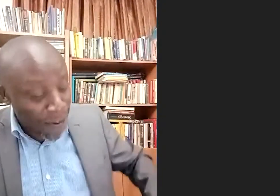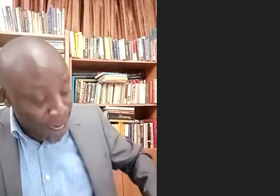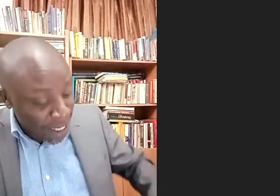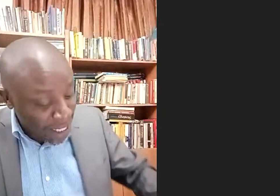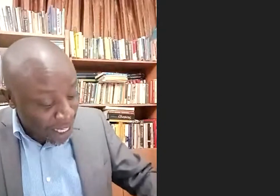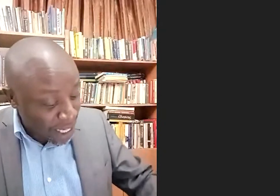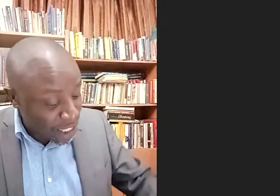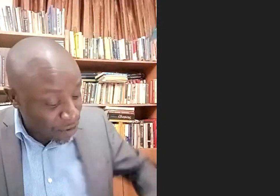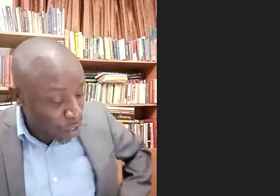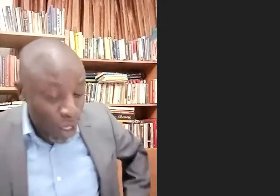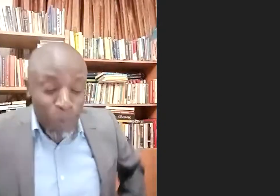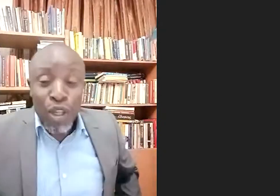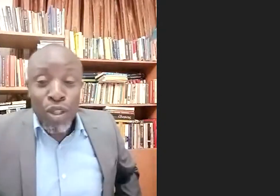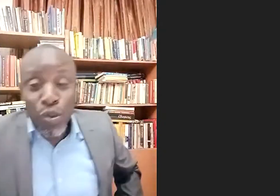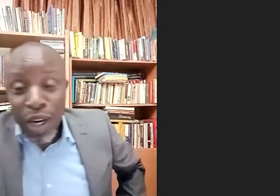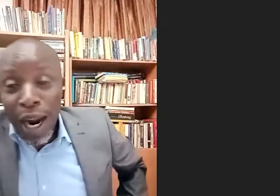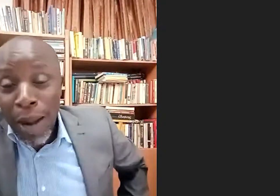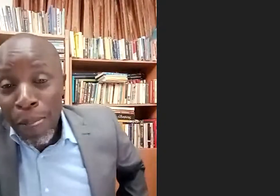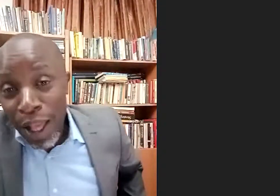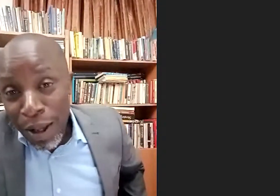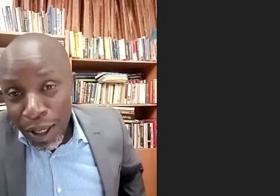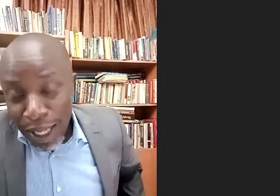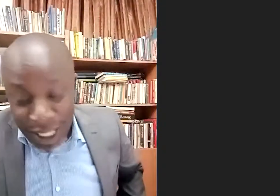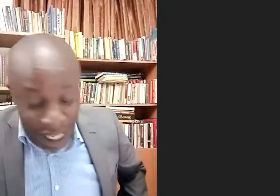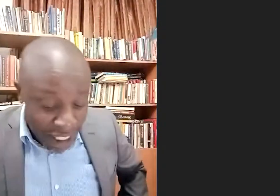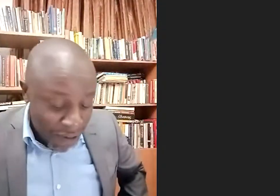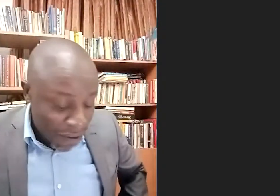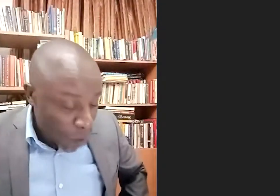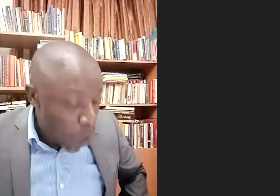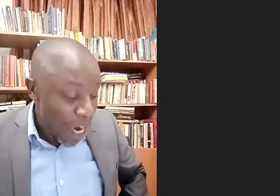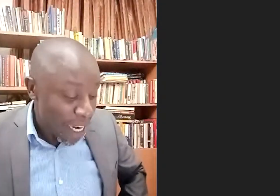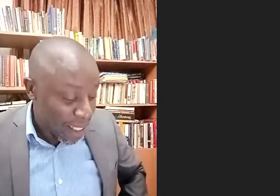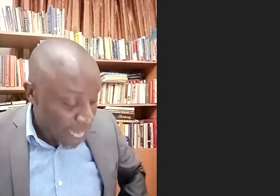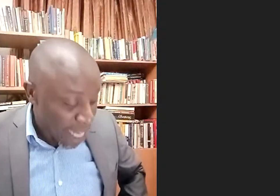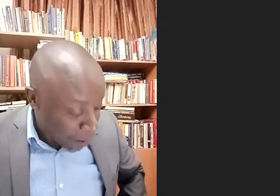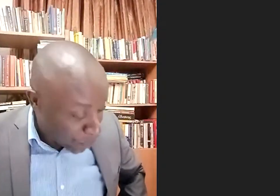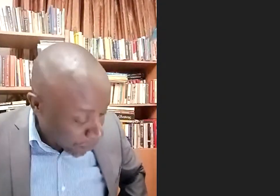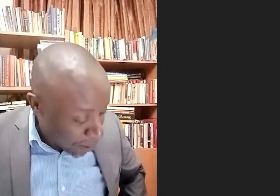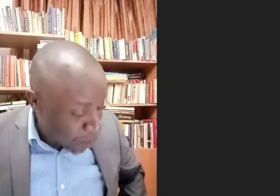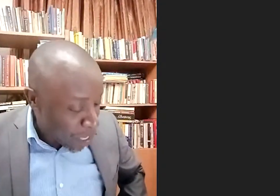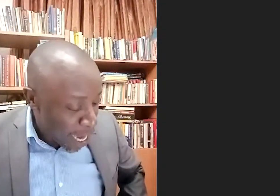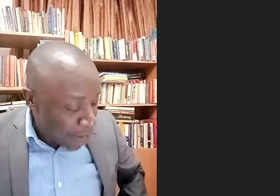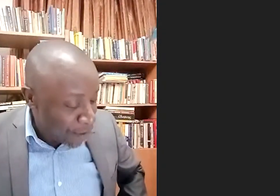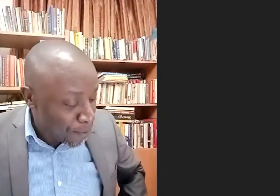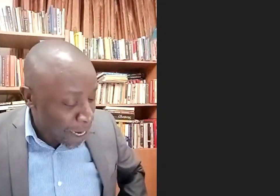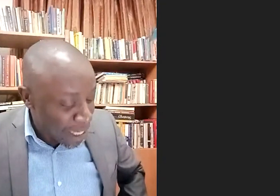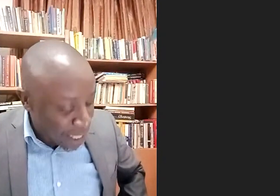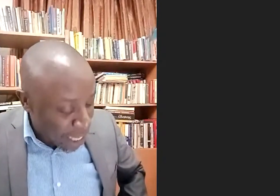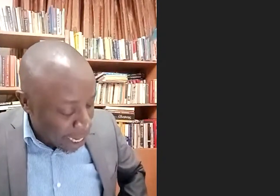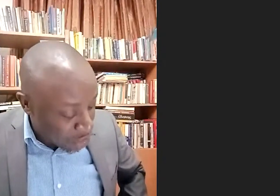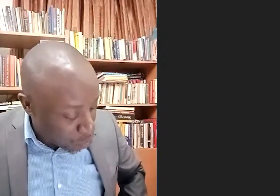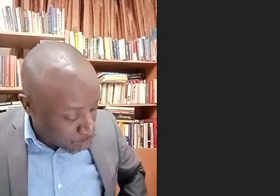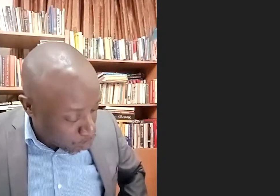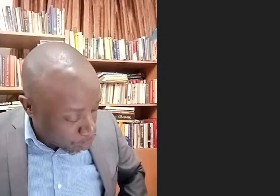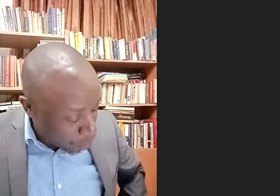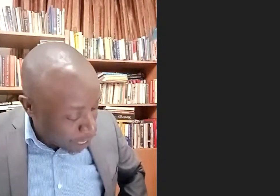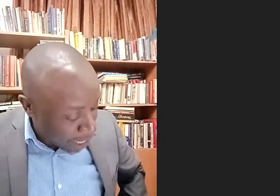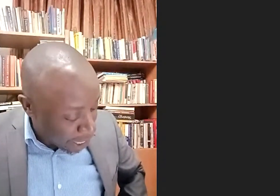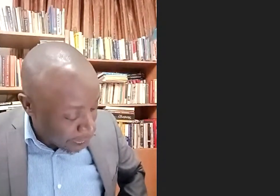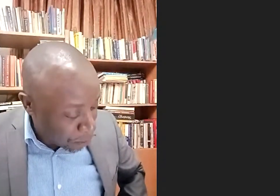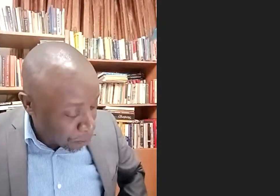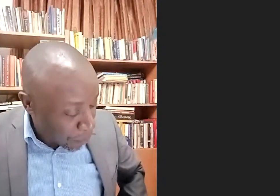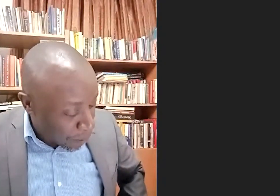400 or 500 executives, to become executives who excel. Then we have Panessa, as